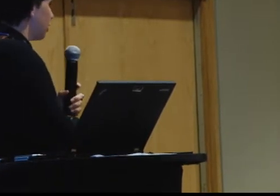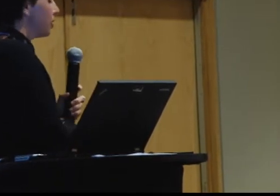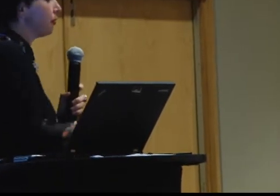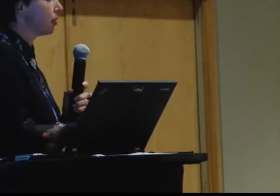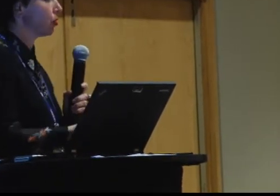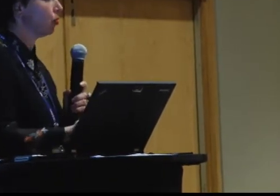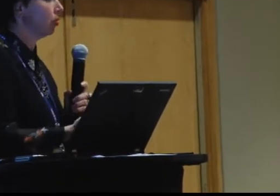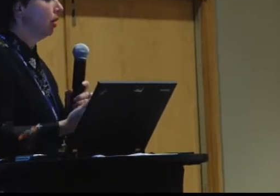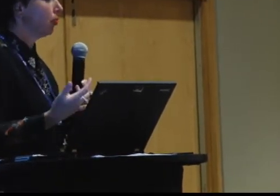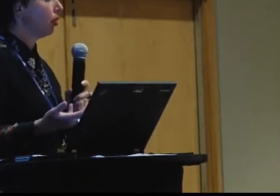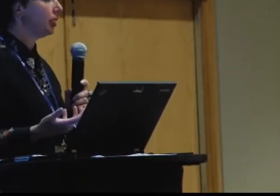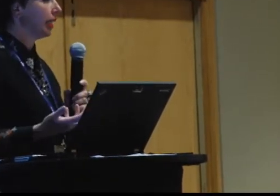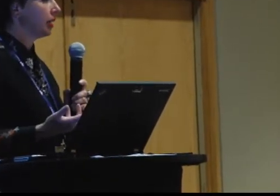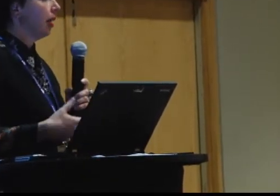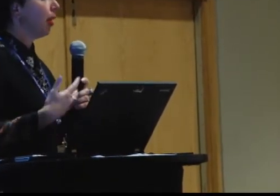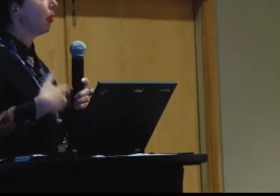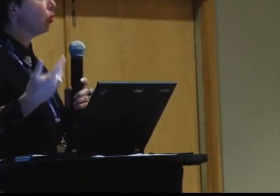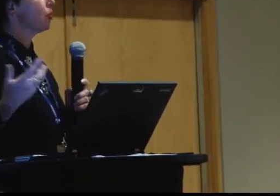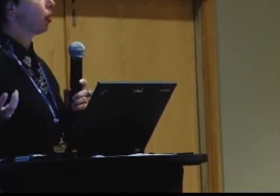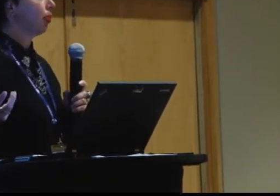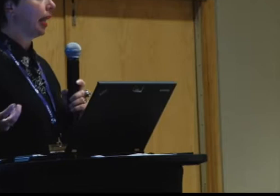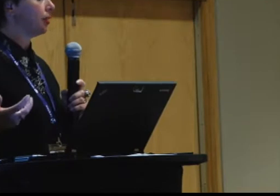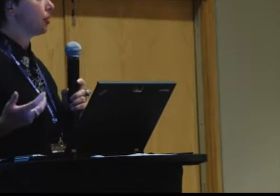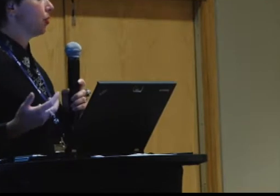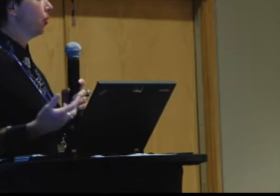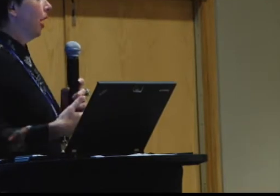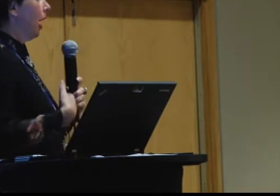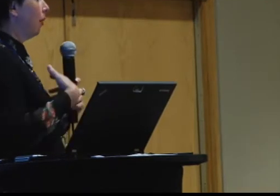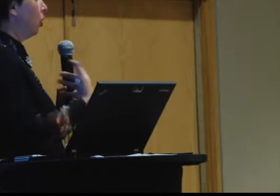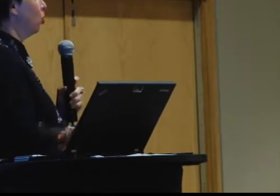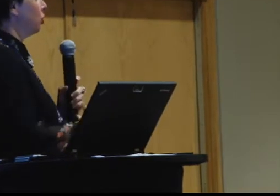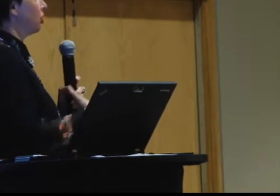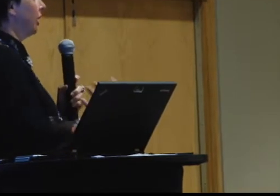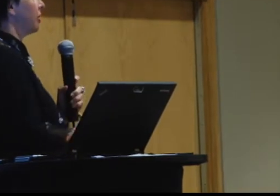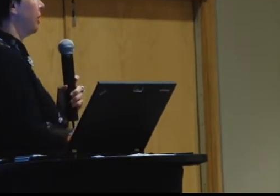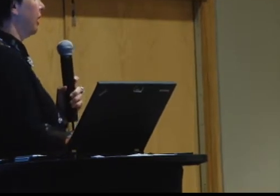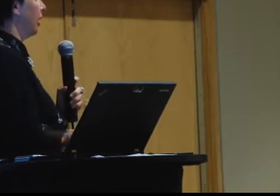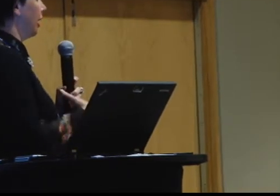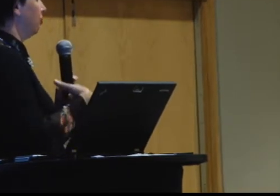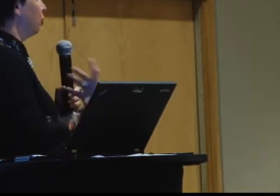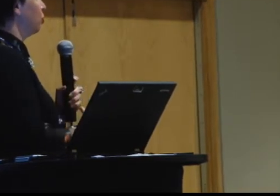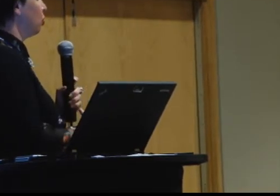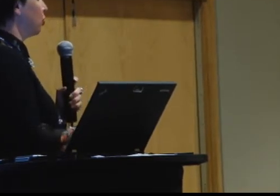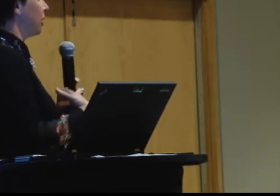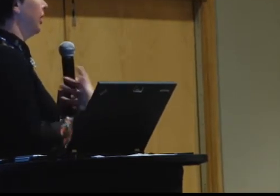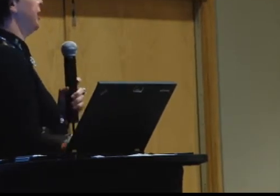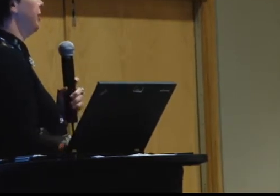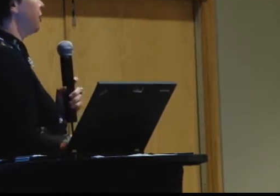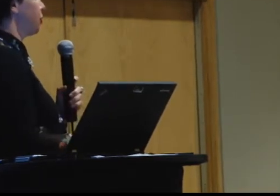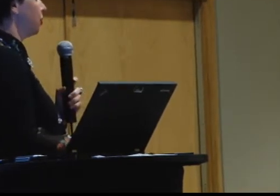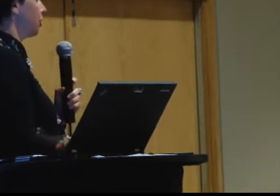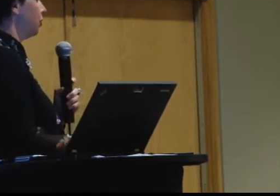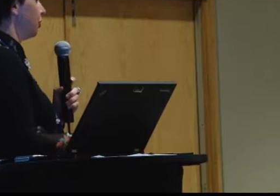not a one-size-fits-all project. But we also plan to launch next year a Moodle course that